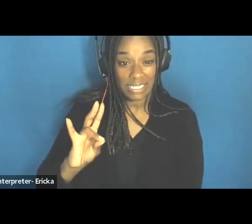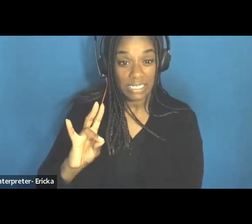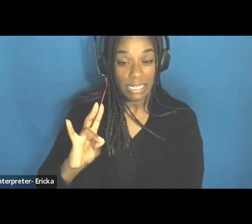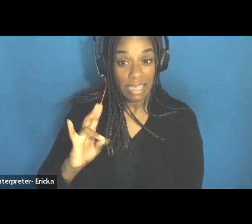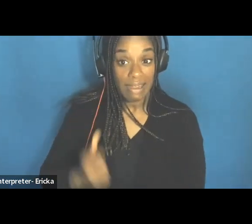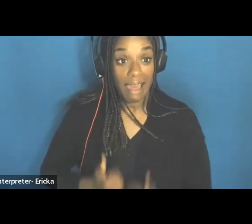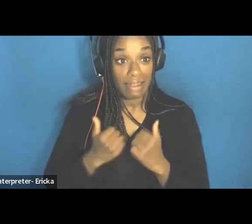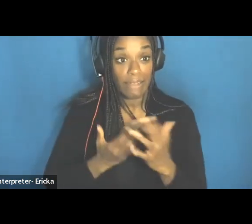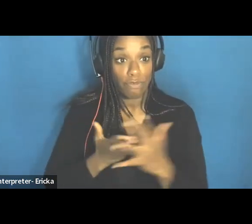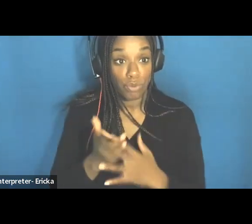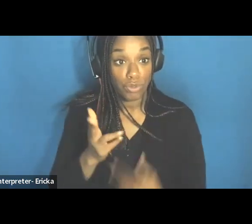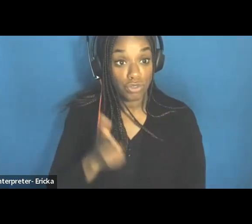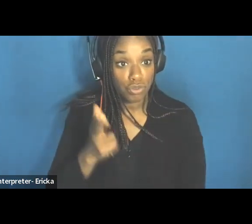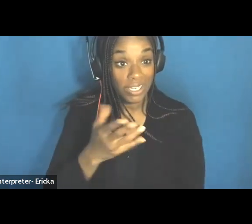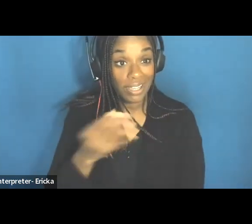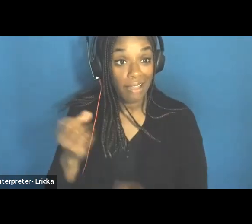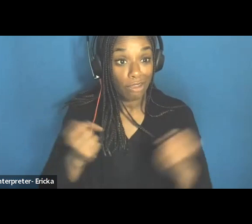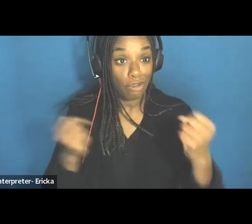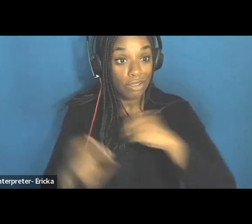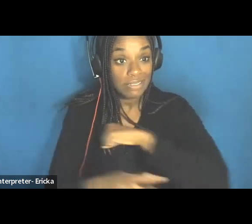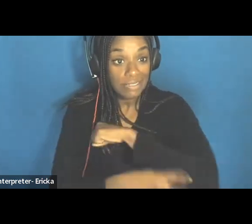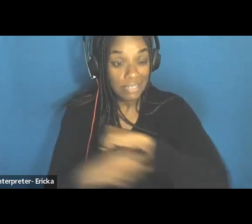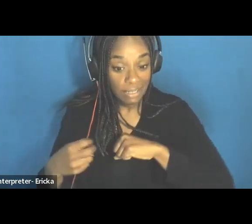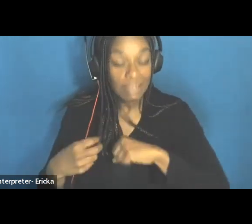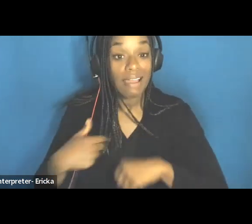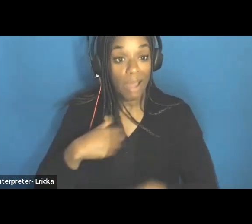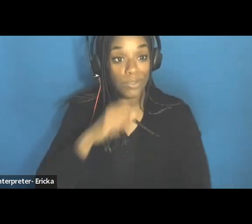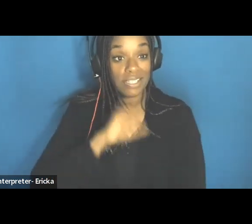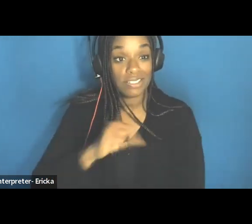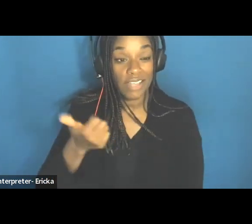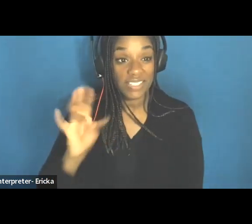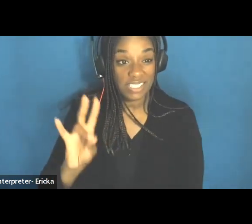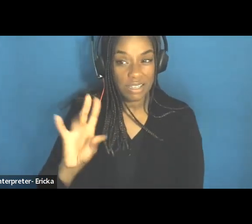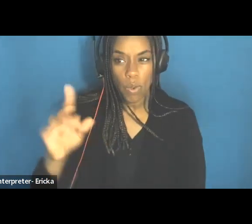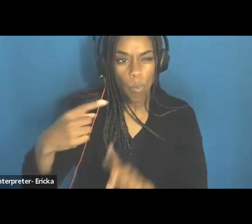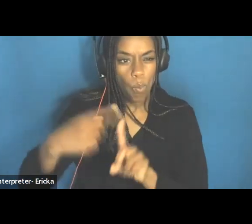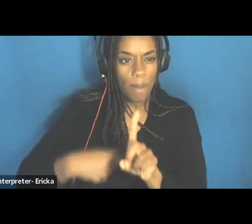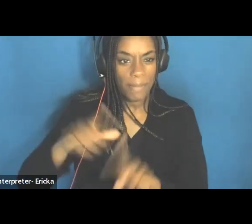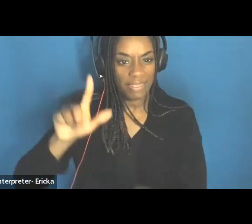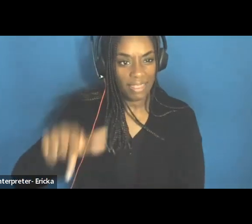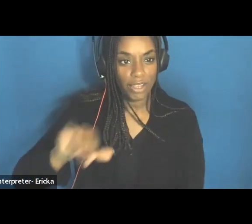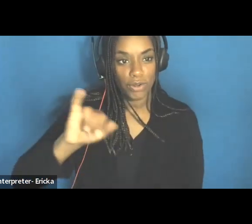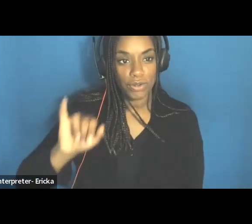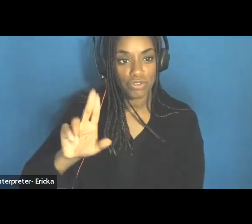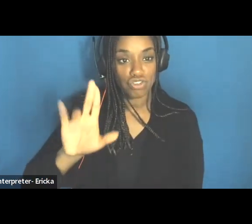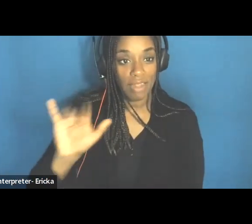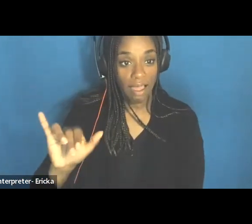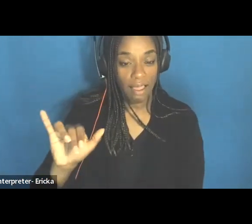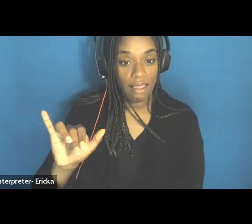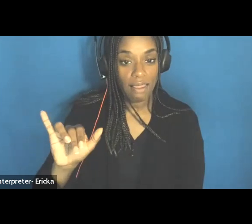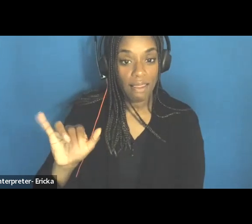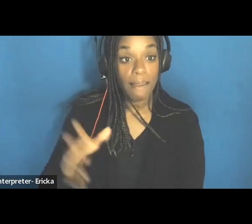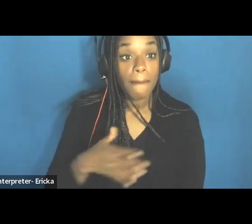I was 17, and a month later, in July, then a month later, my insurance